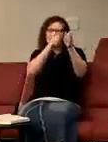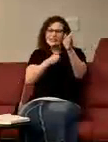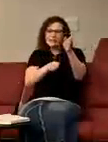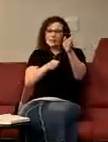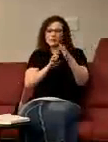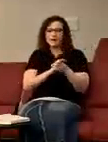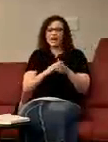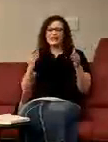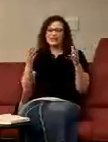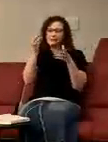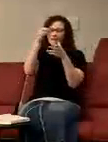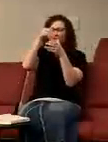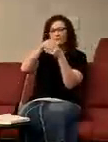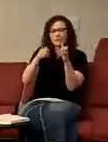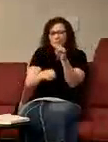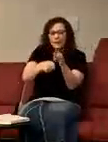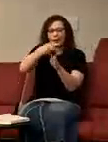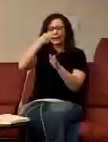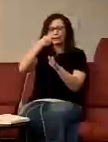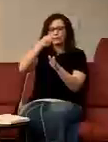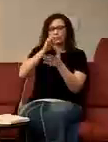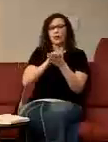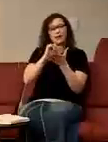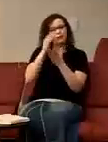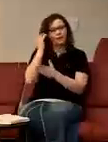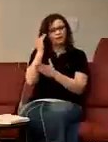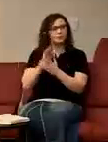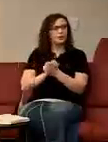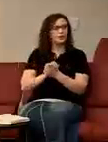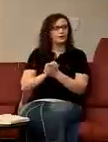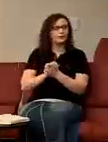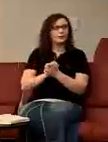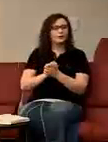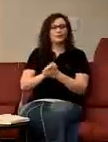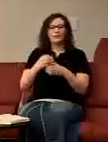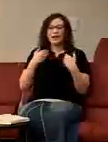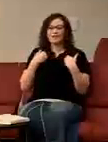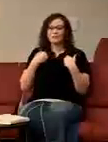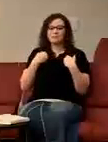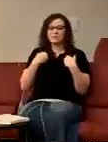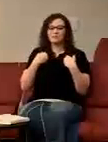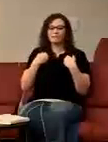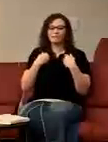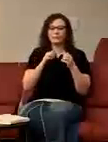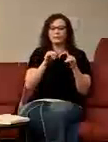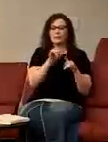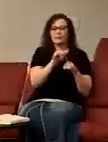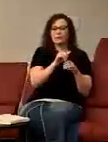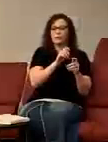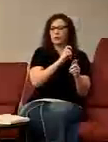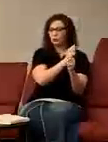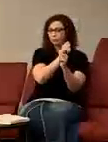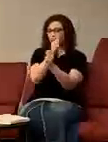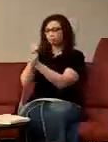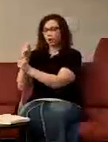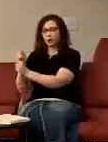in. And so that's why they have to be after their own kind. One, like, if